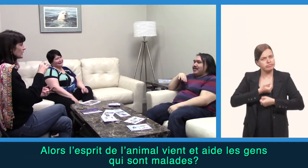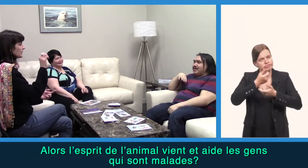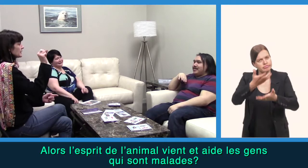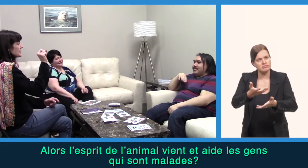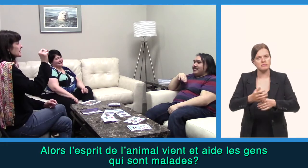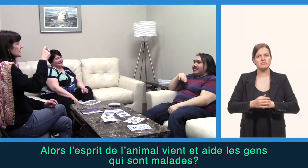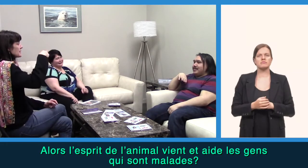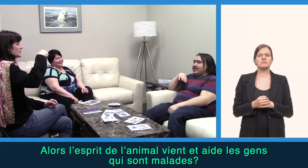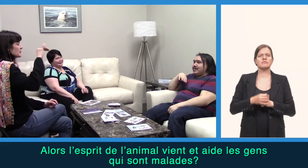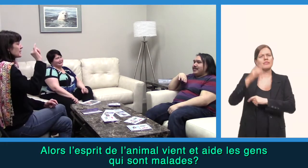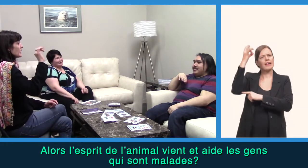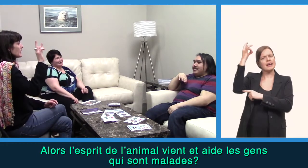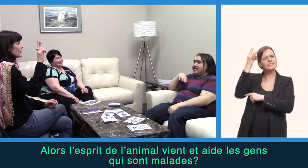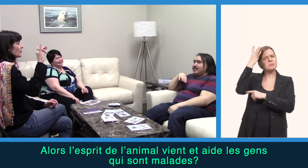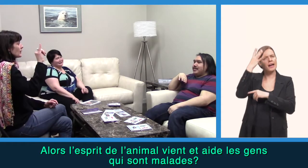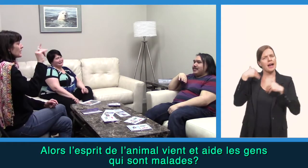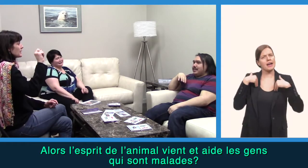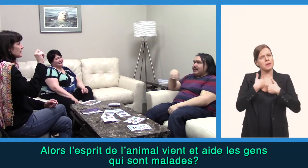then.